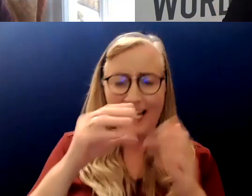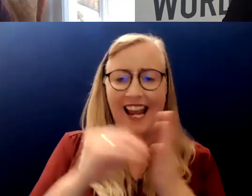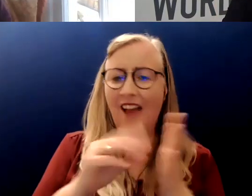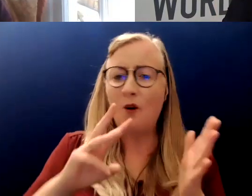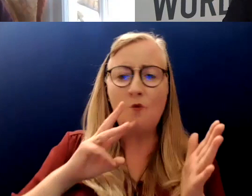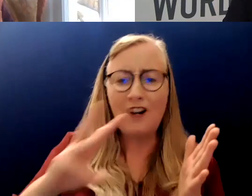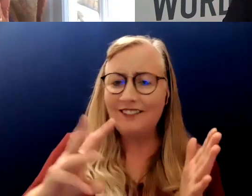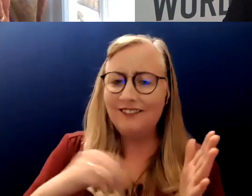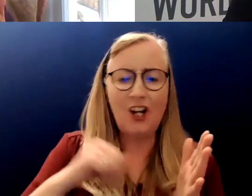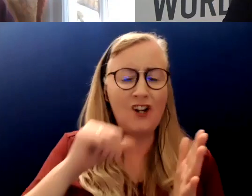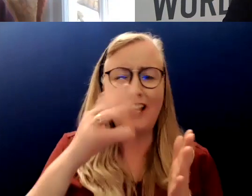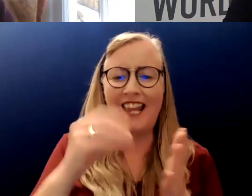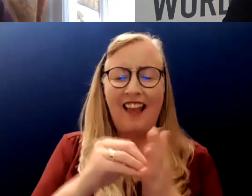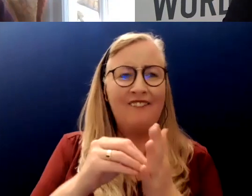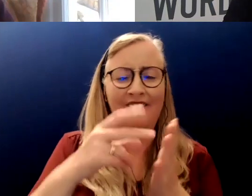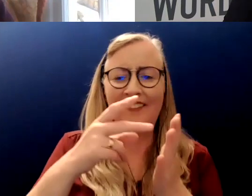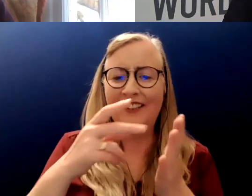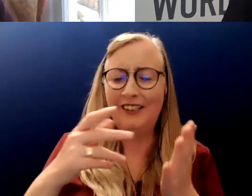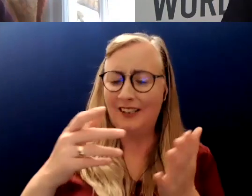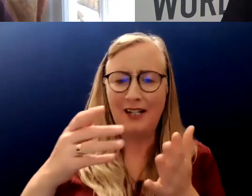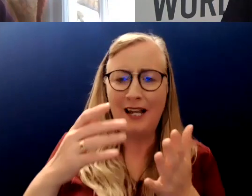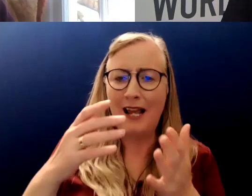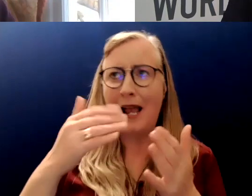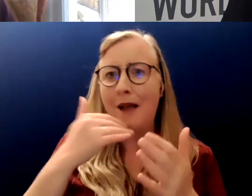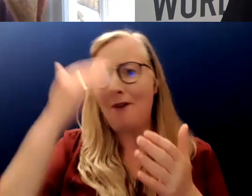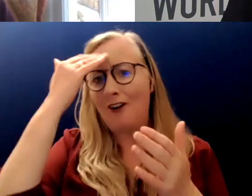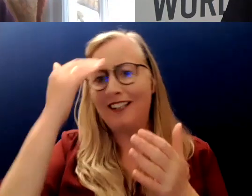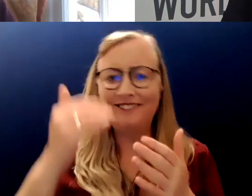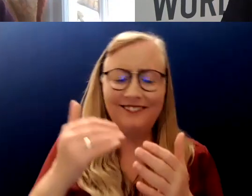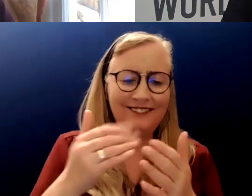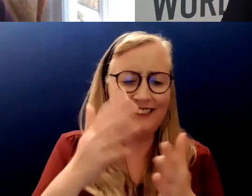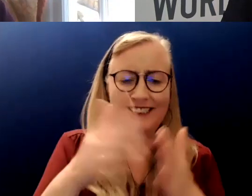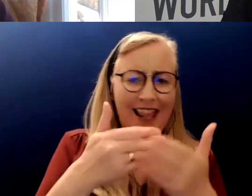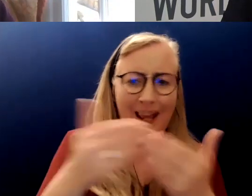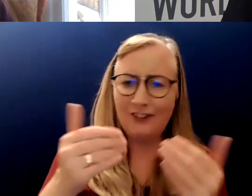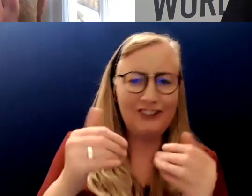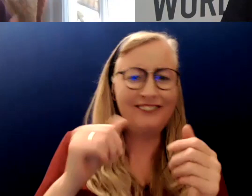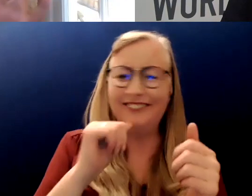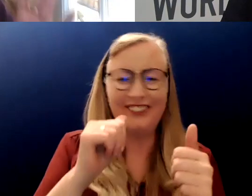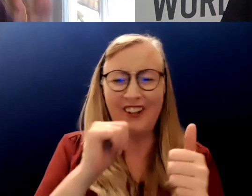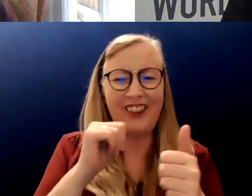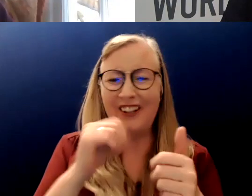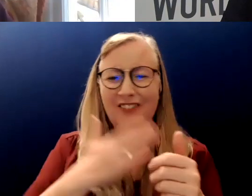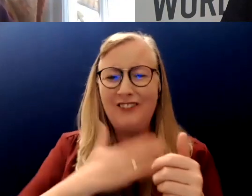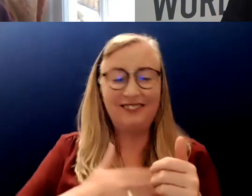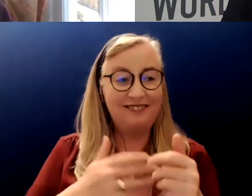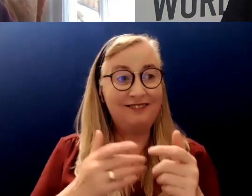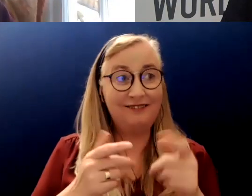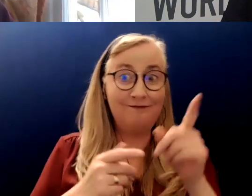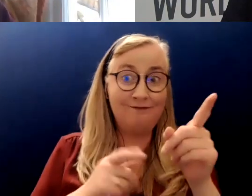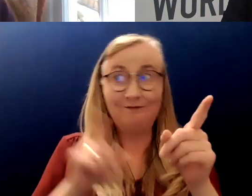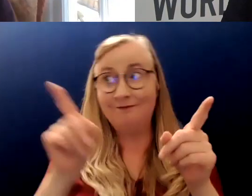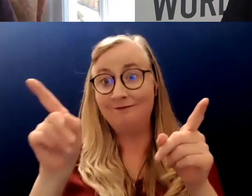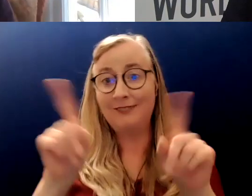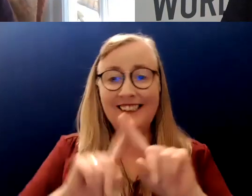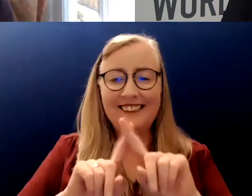vocabulary about deaf culture, American Sign Language, those types of things. So it was just a difference. And